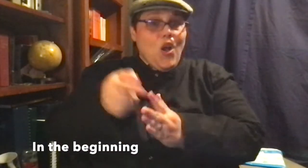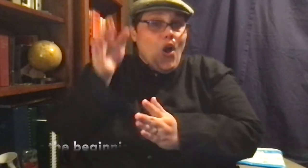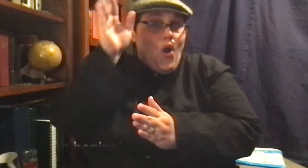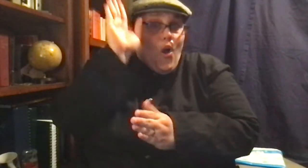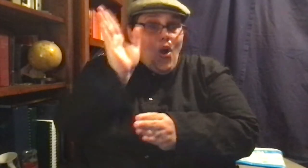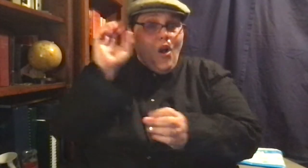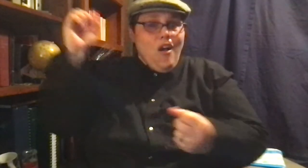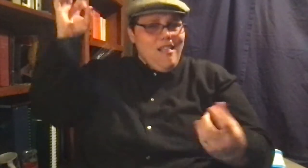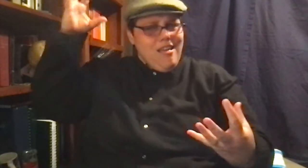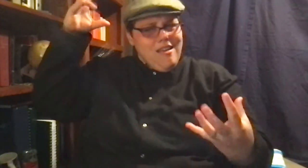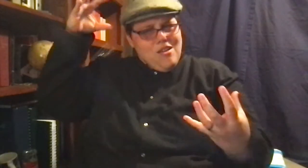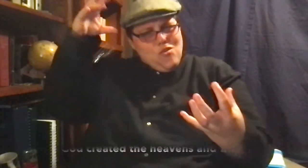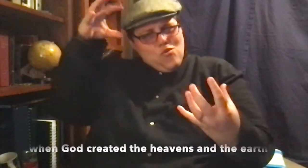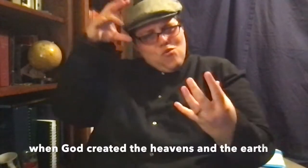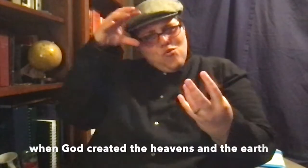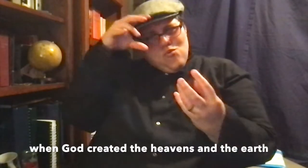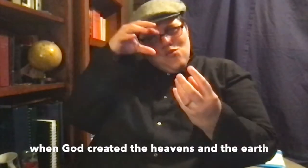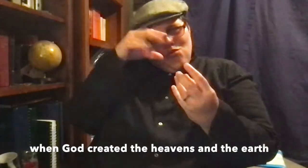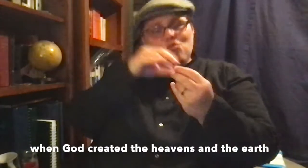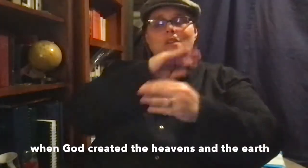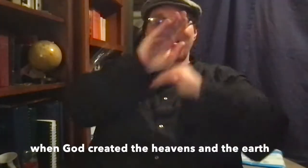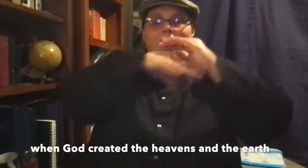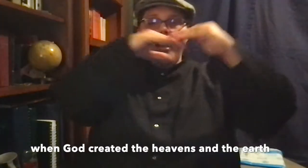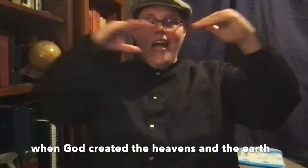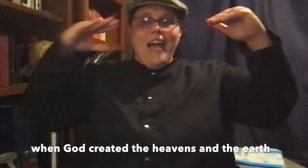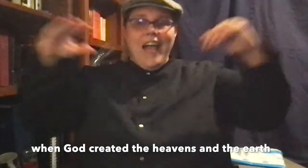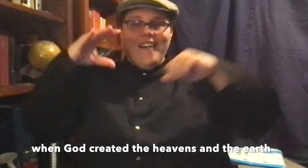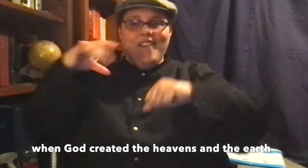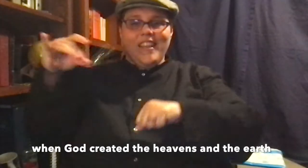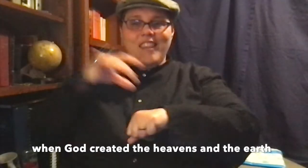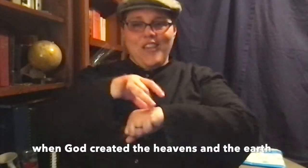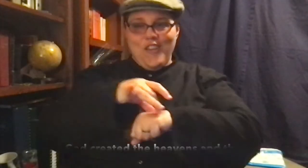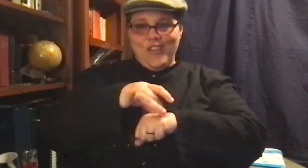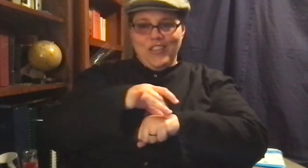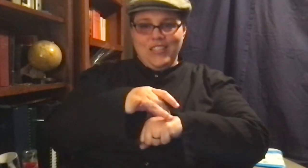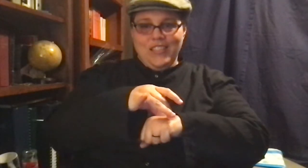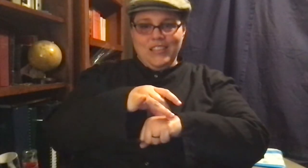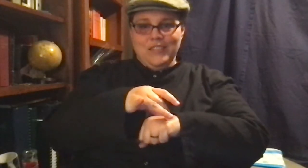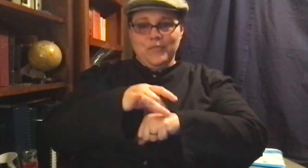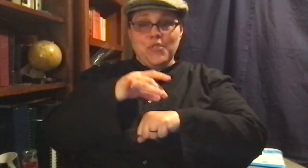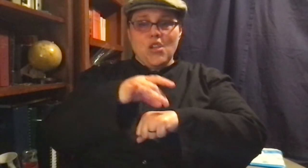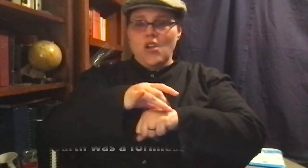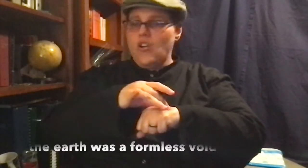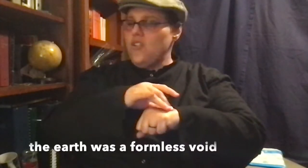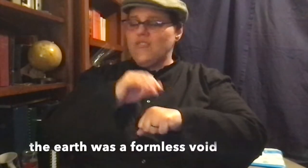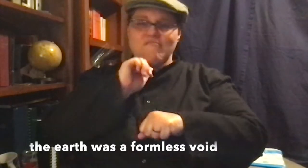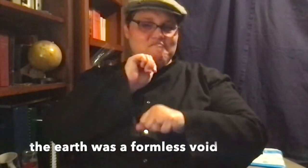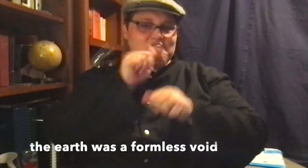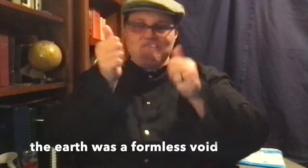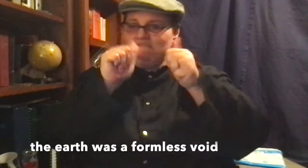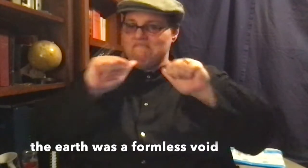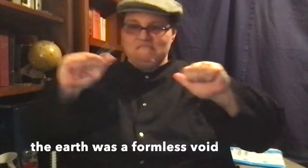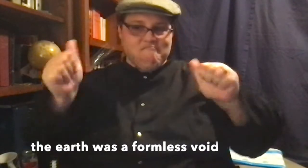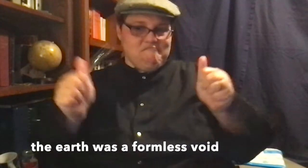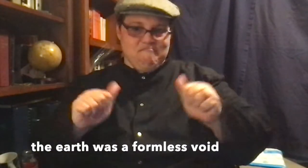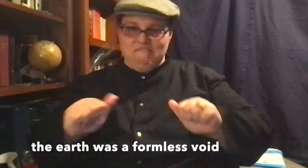beginning, God created the heavens and the earth. And the earth was a